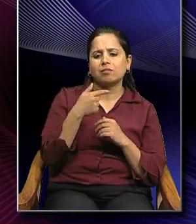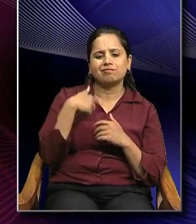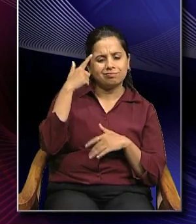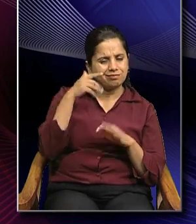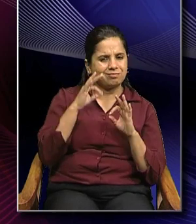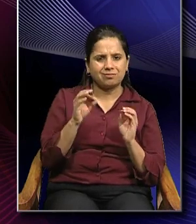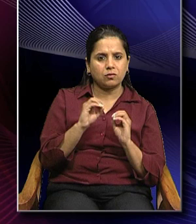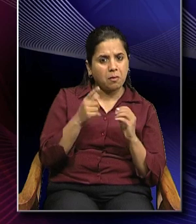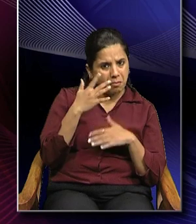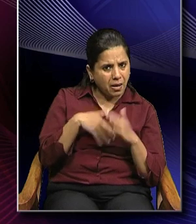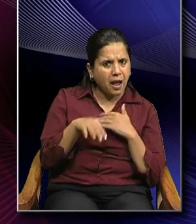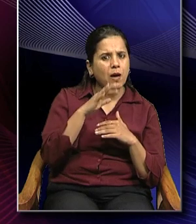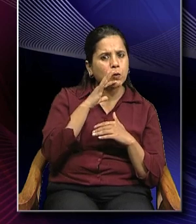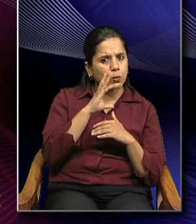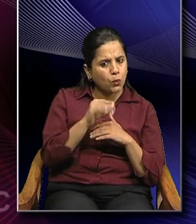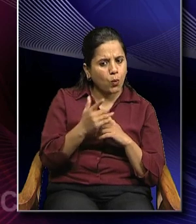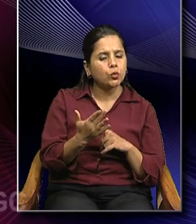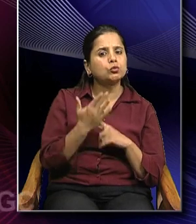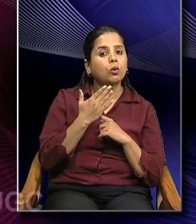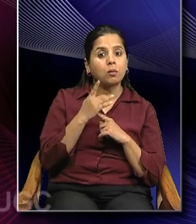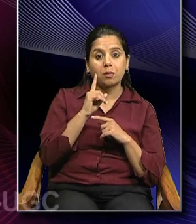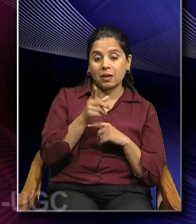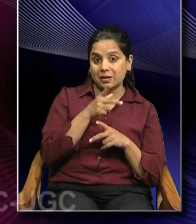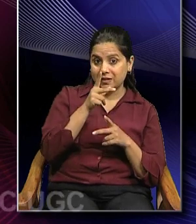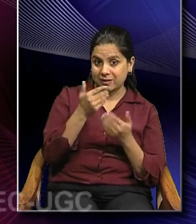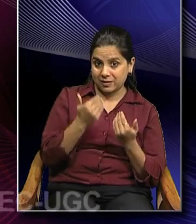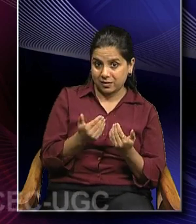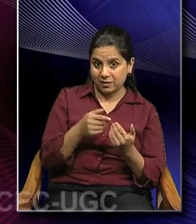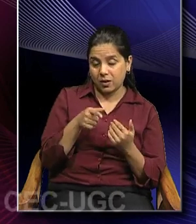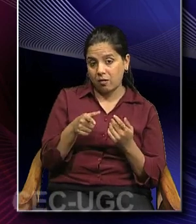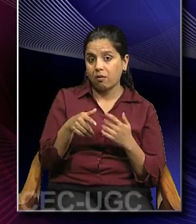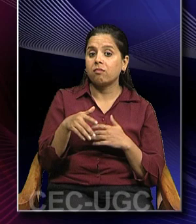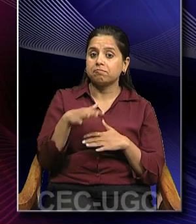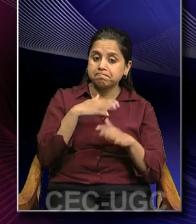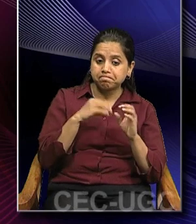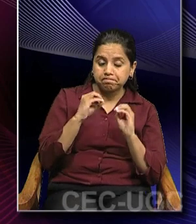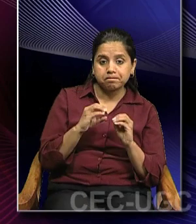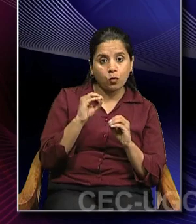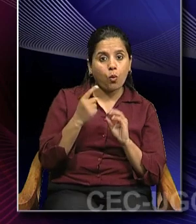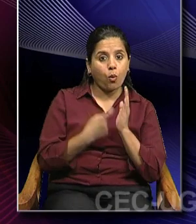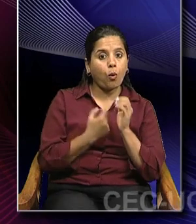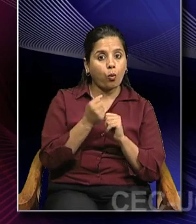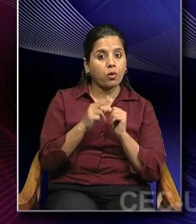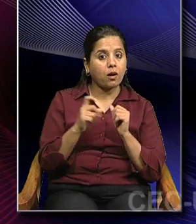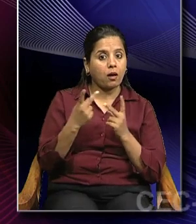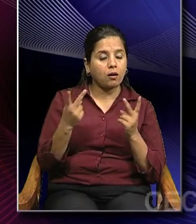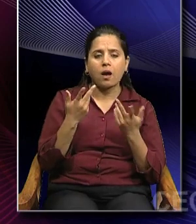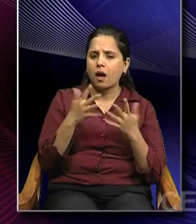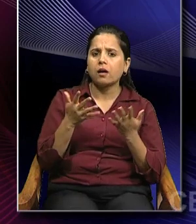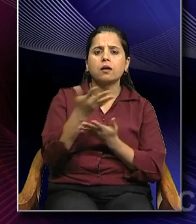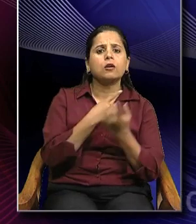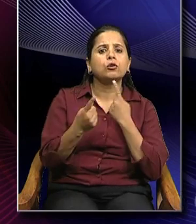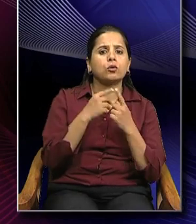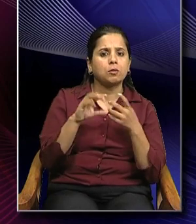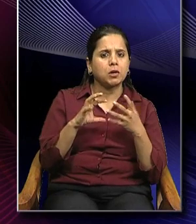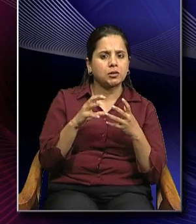This is coming in a very planned way. Rather, I would say it is coming in a very organic manner. Whatever we are discussing, the machine